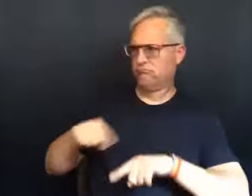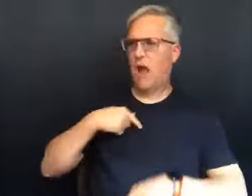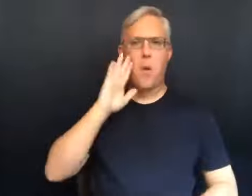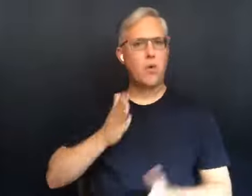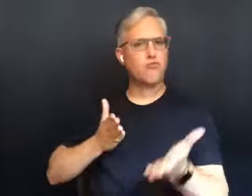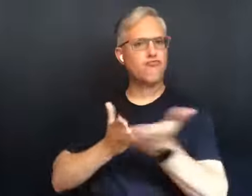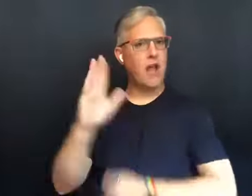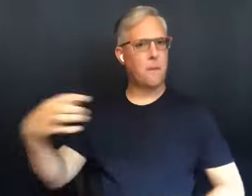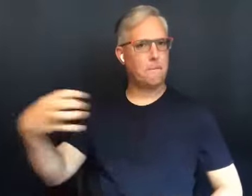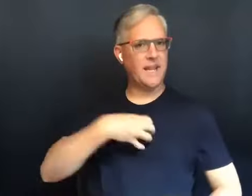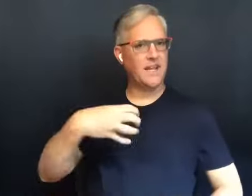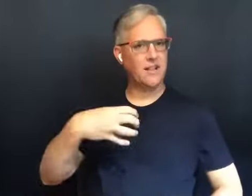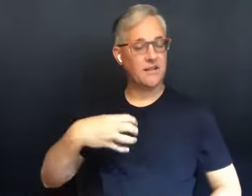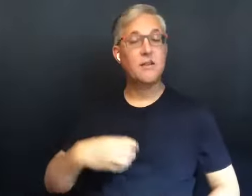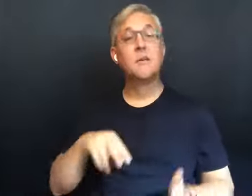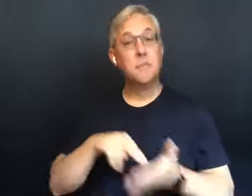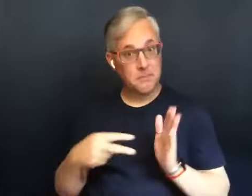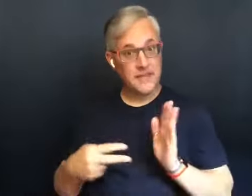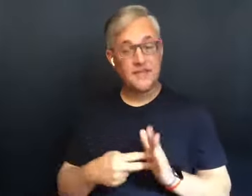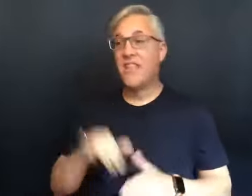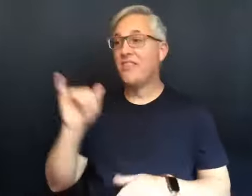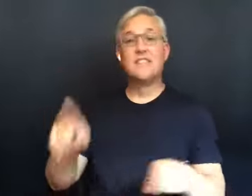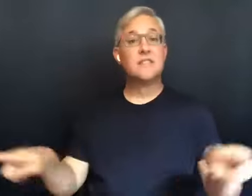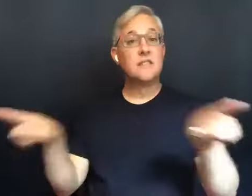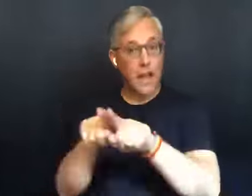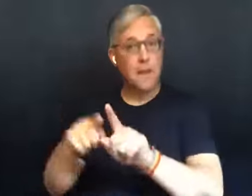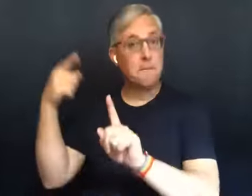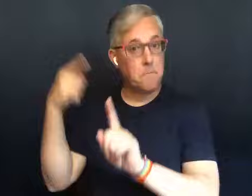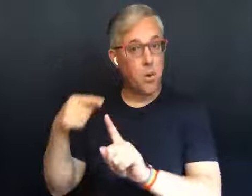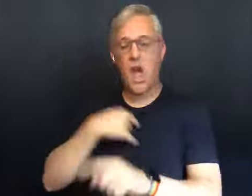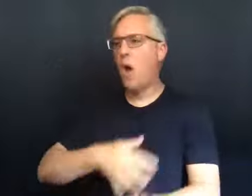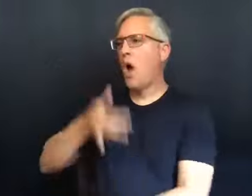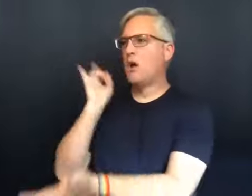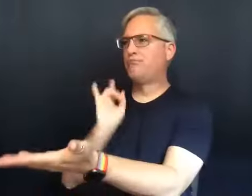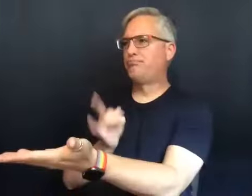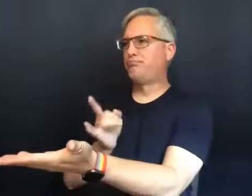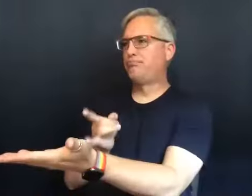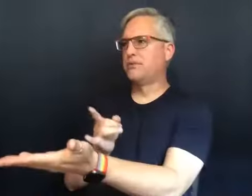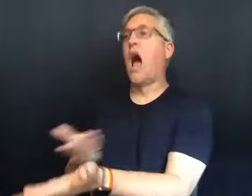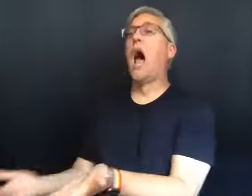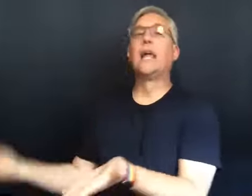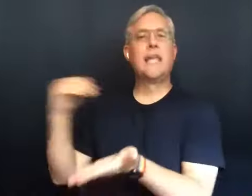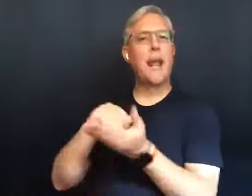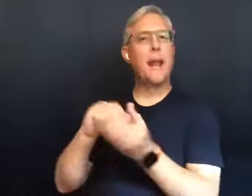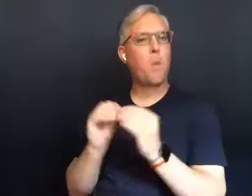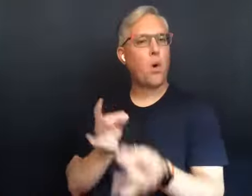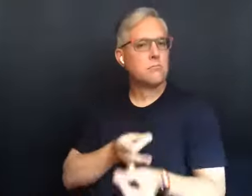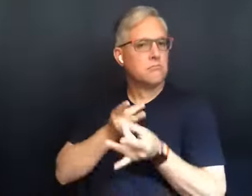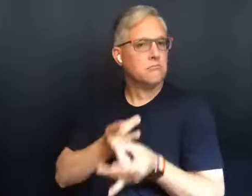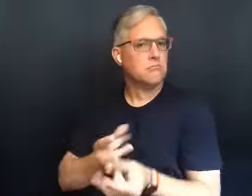And if things don't go my way, I'm going to exercise my right of appeal. And usually that means I'm going to rehash the